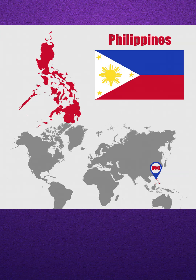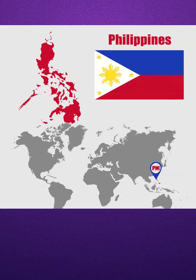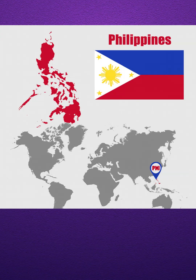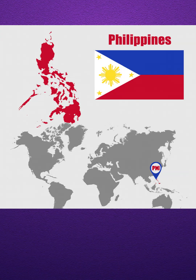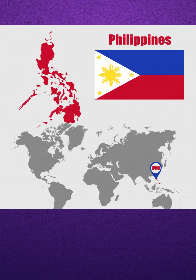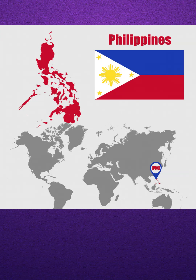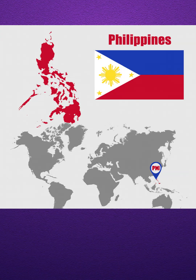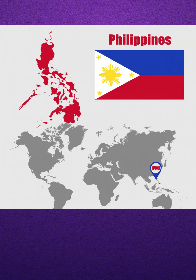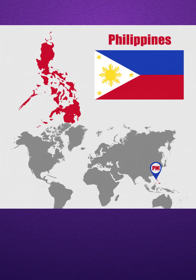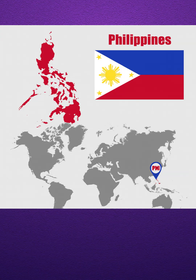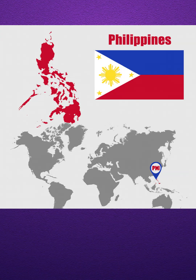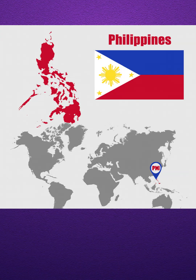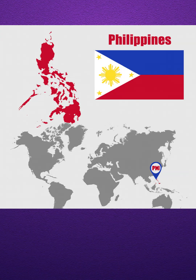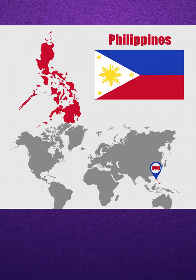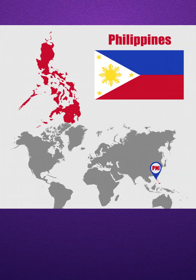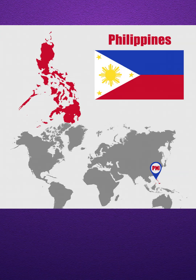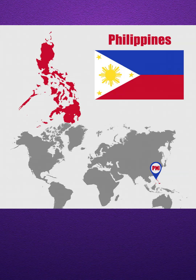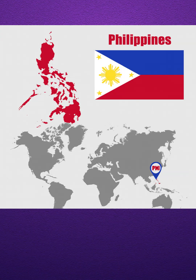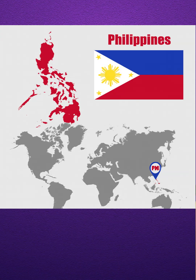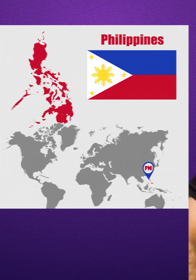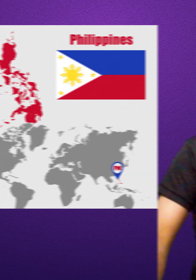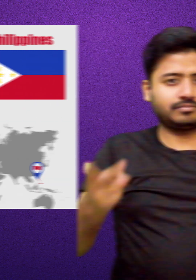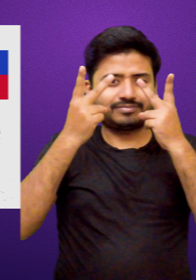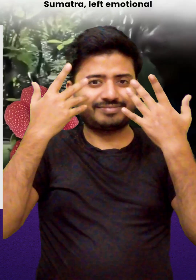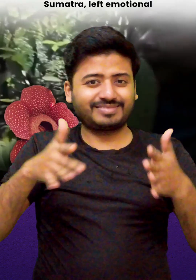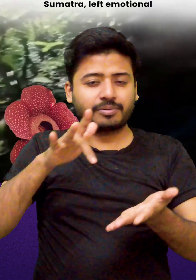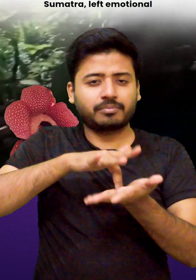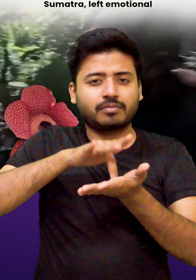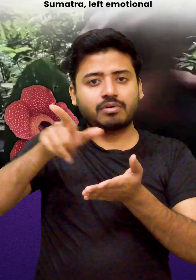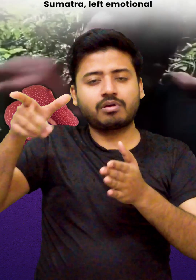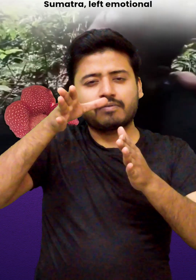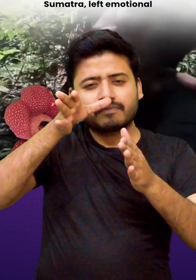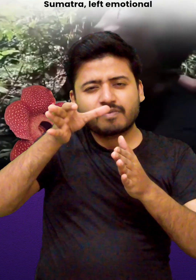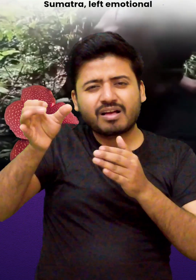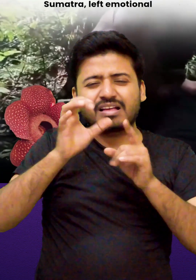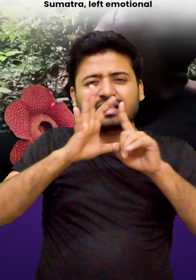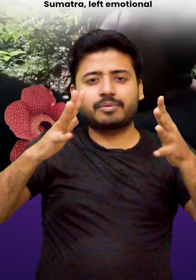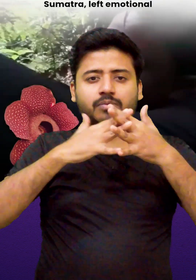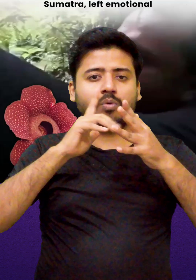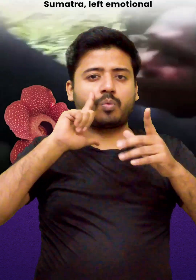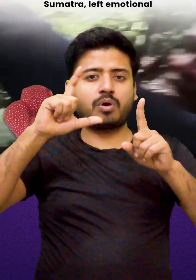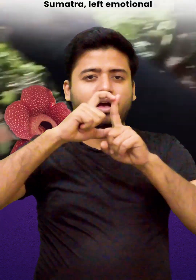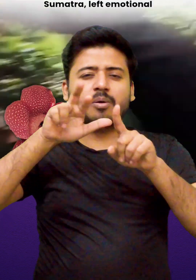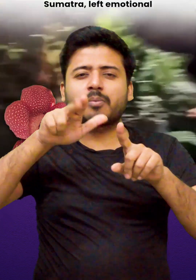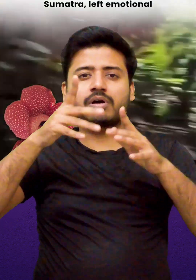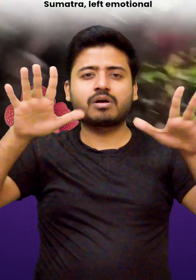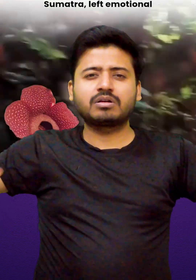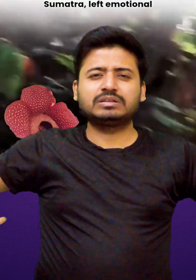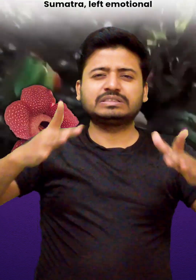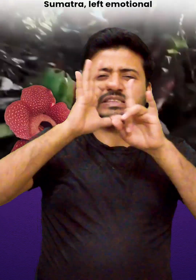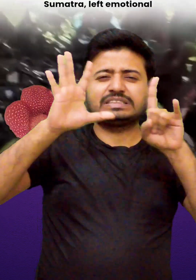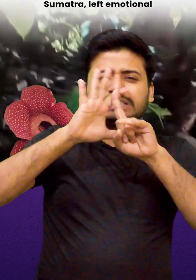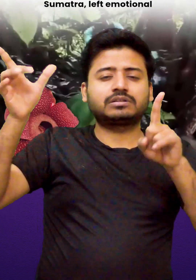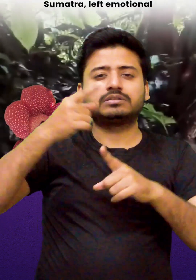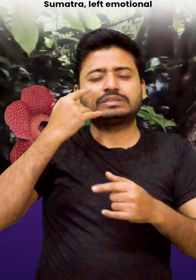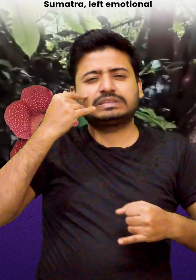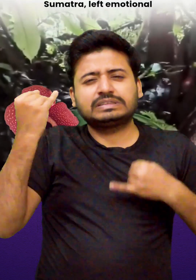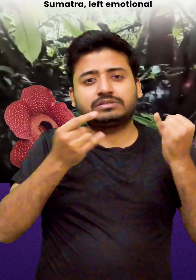13-year search, is the Rafflesia hasseltii, a massive parasitic plant. The emotional discovery by Dr. Chris Thorogood and